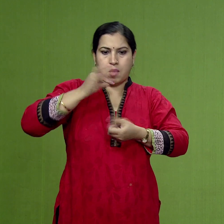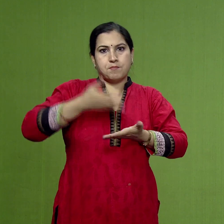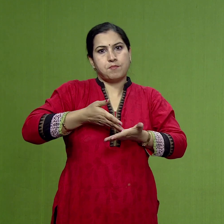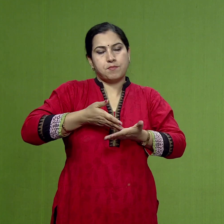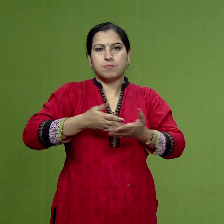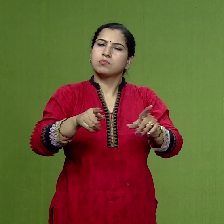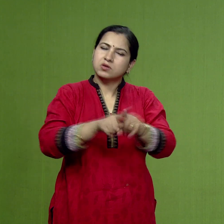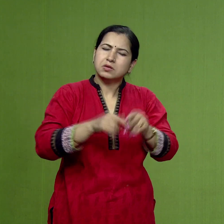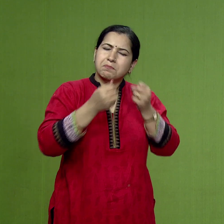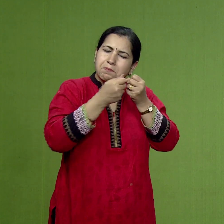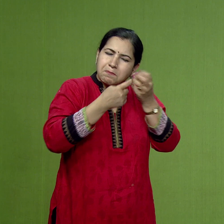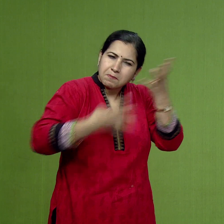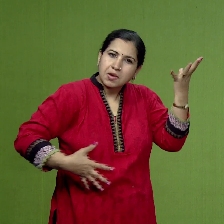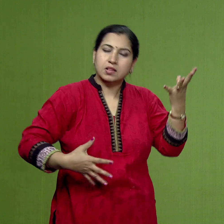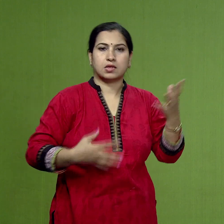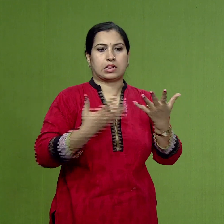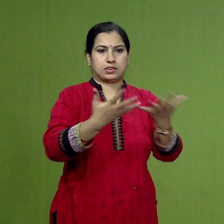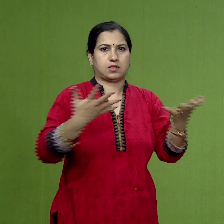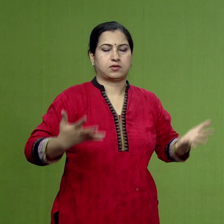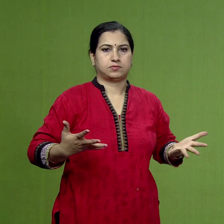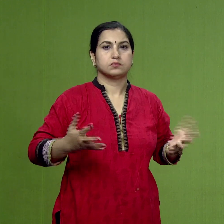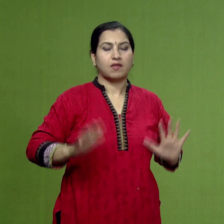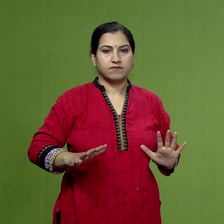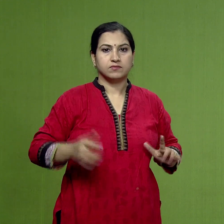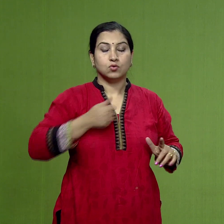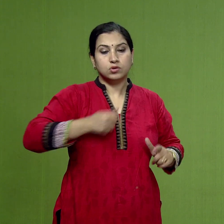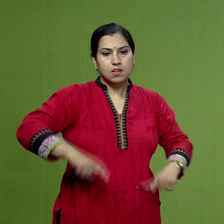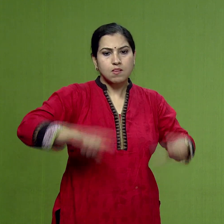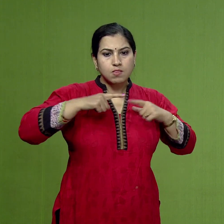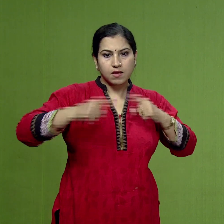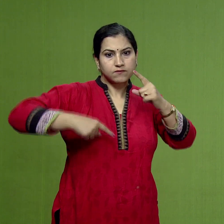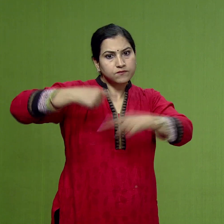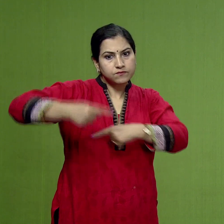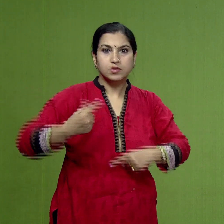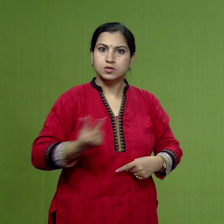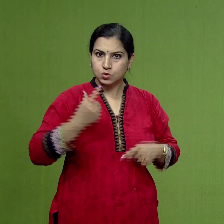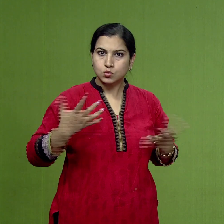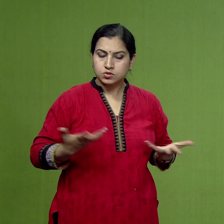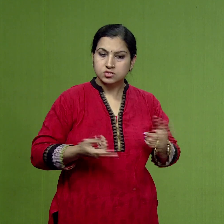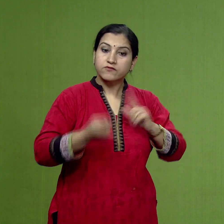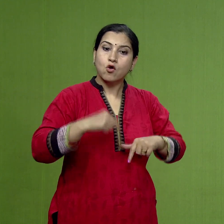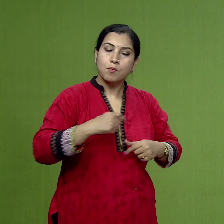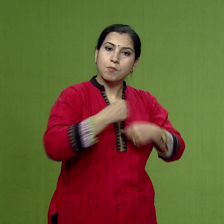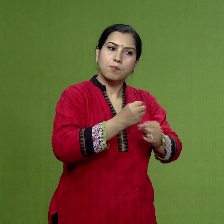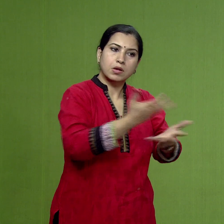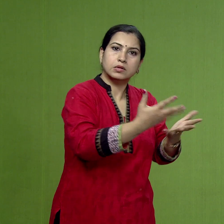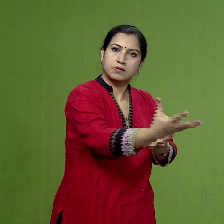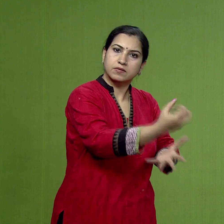These and many more things which are part of our daily life are extracted or